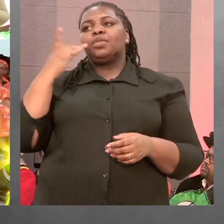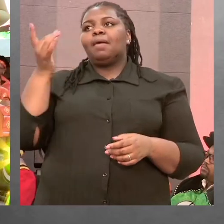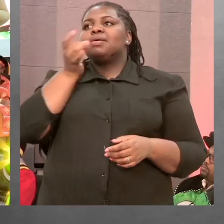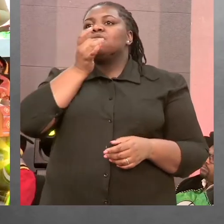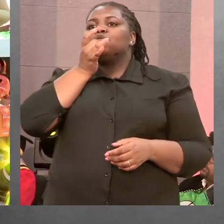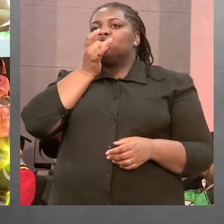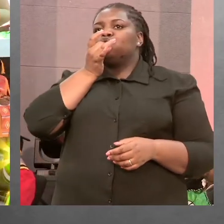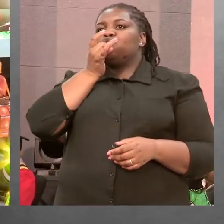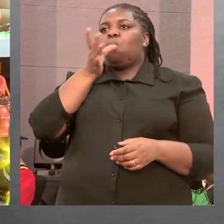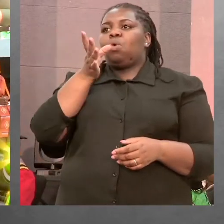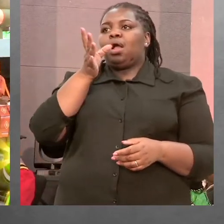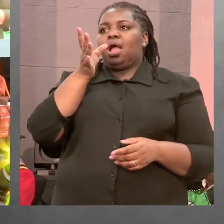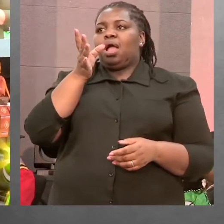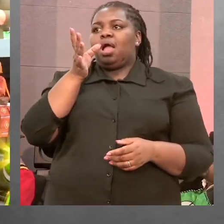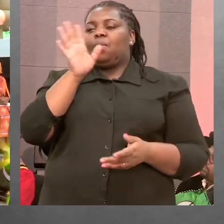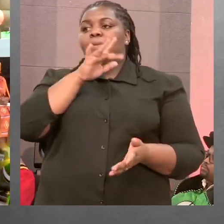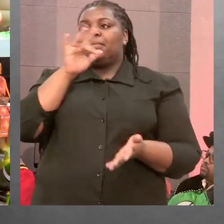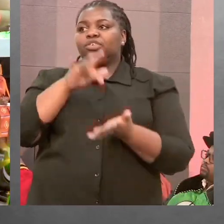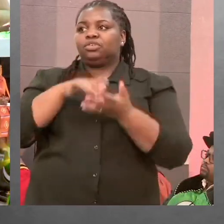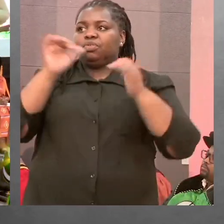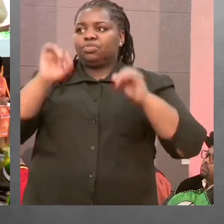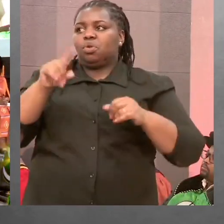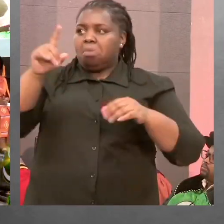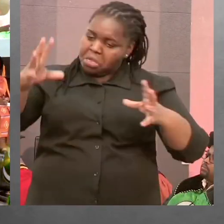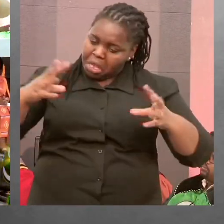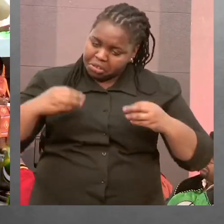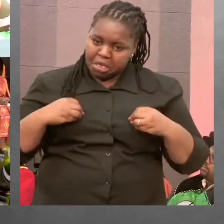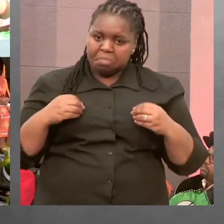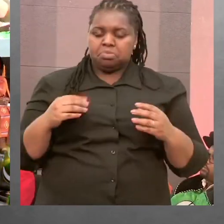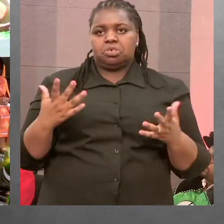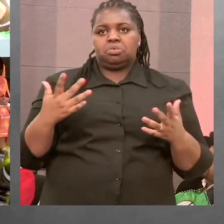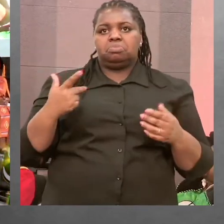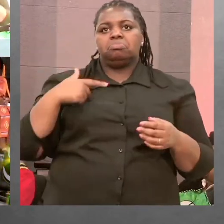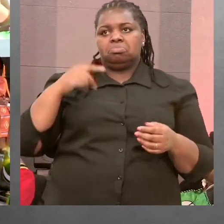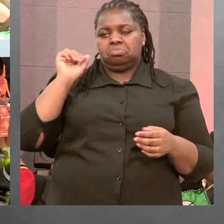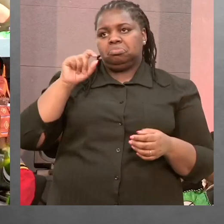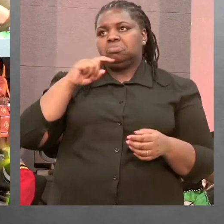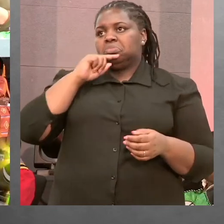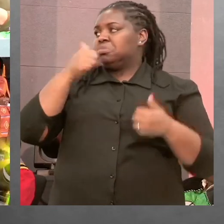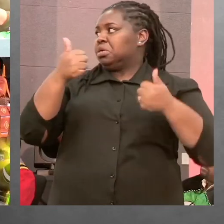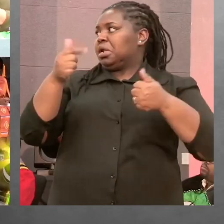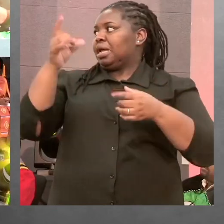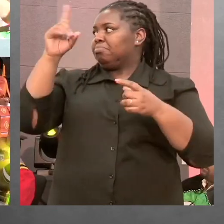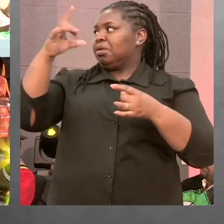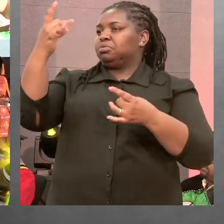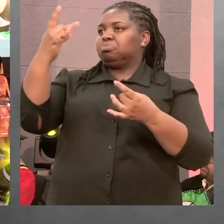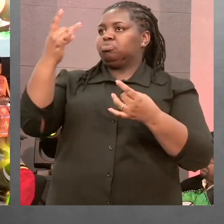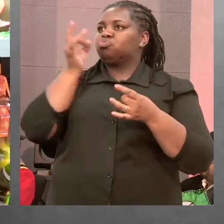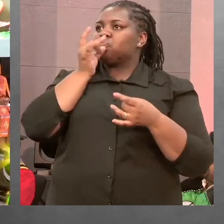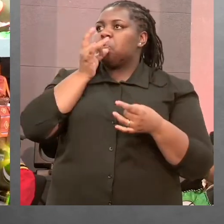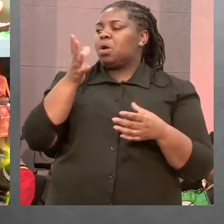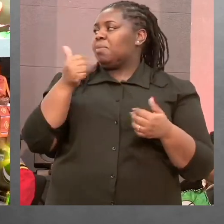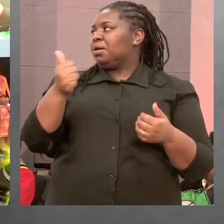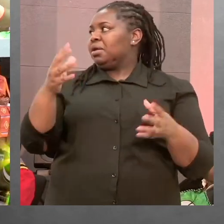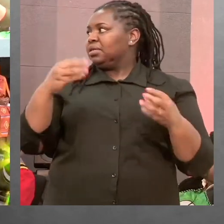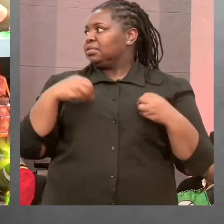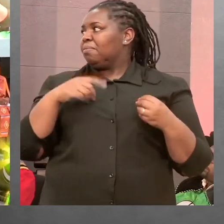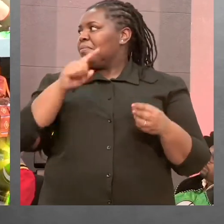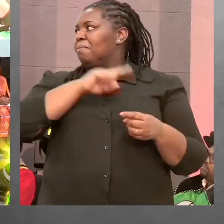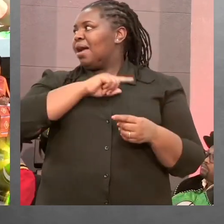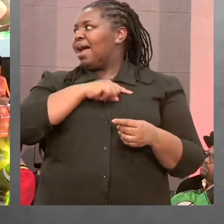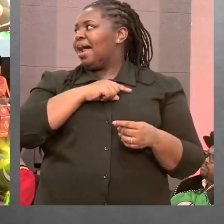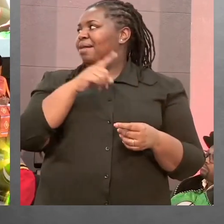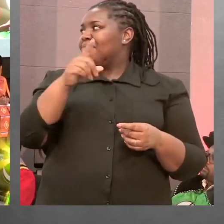bekuthuka ukwi-position of authority, funeka uyamkele loo nto uba sikufanele esi sithuko. Ngoba